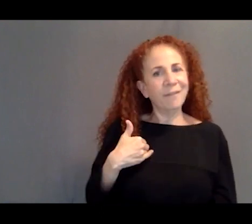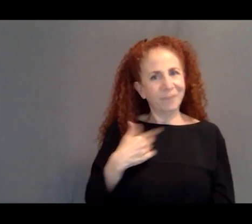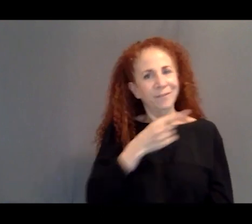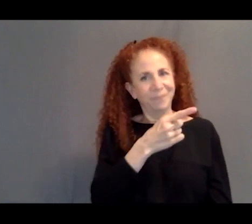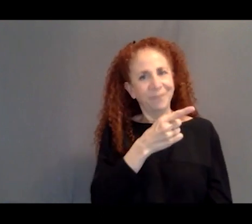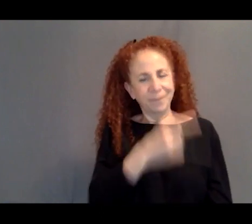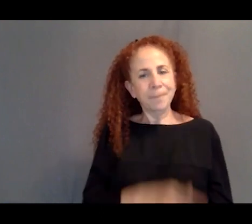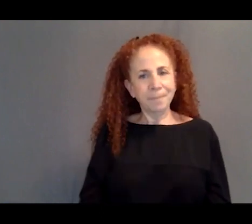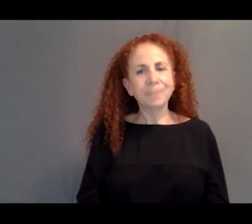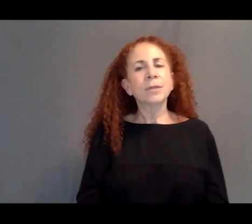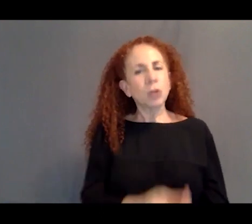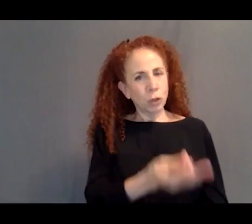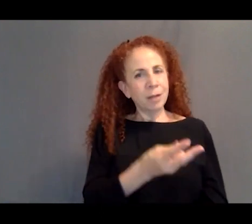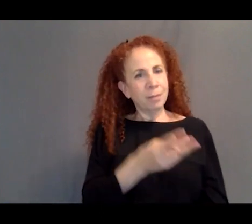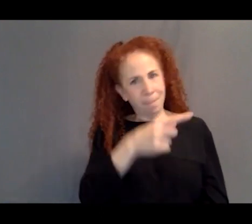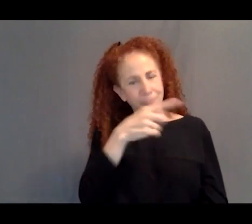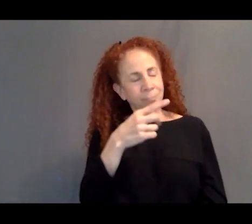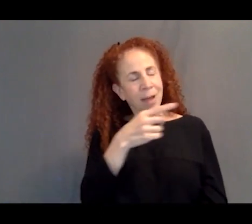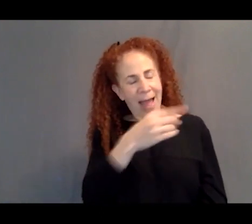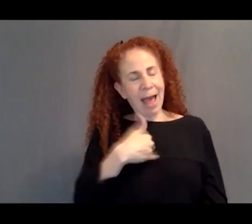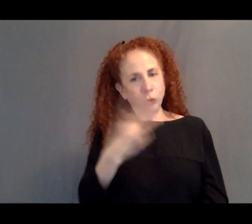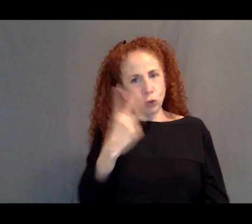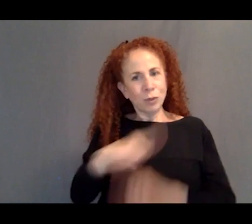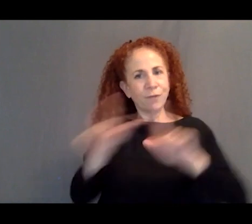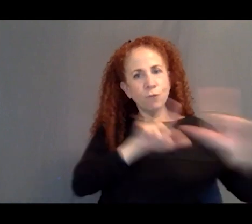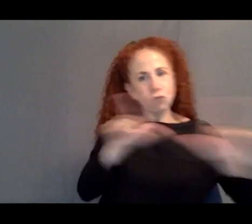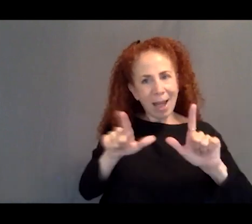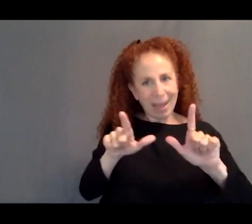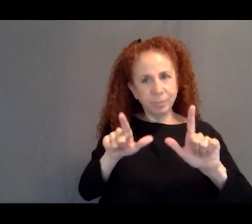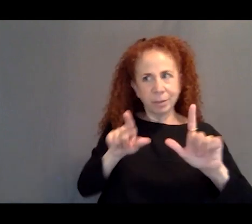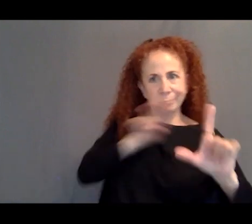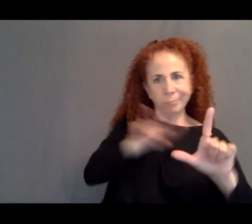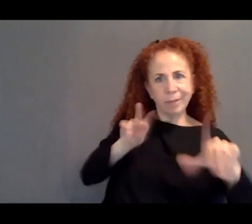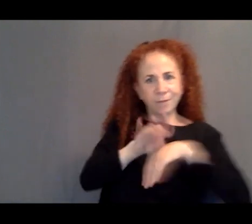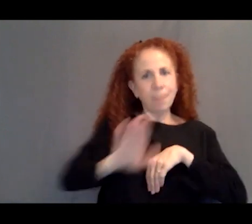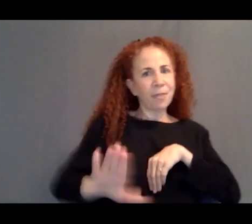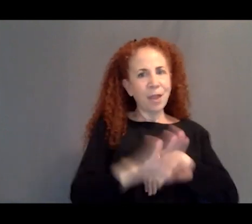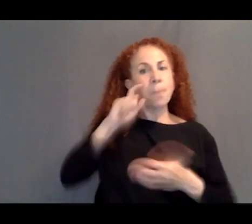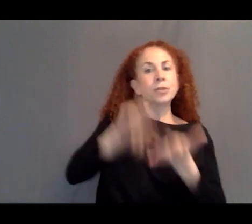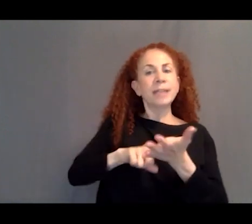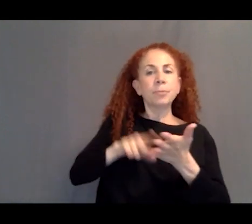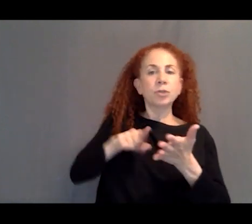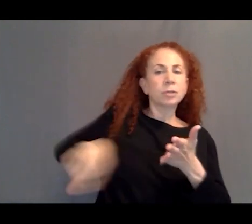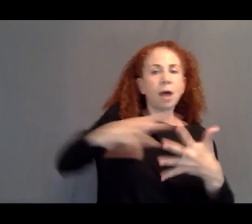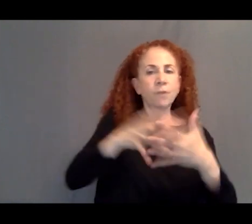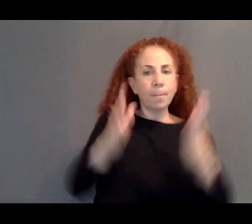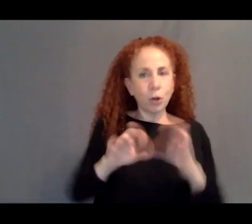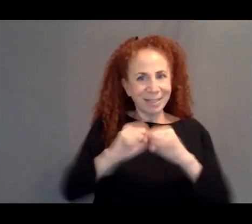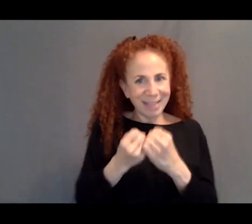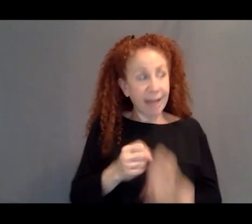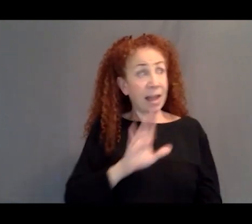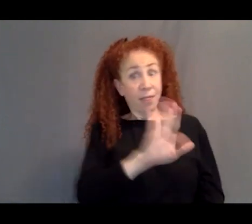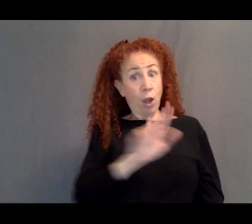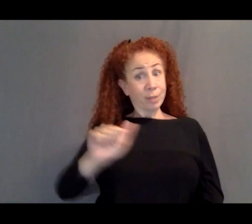two separate frames of understanding that shaped their perceptions and actions in American society: their self-image